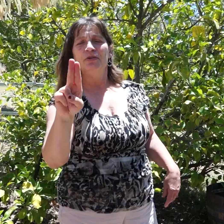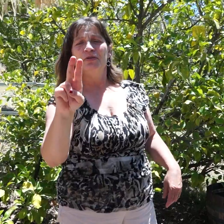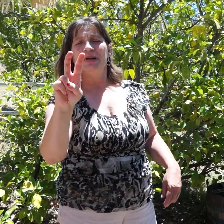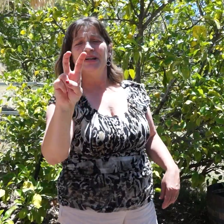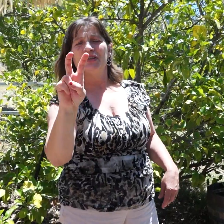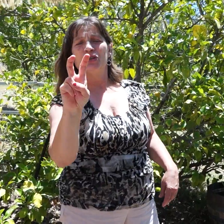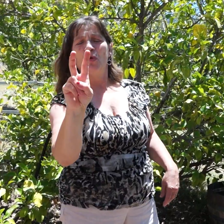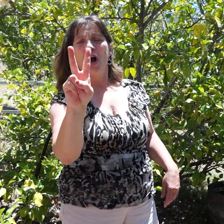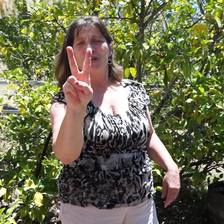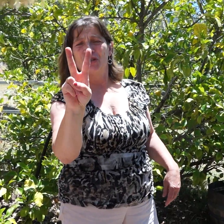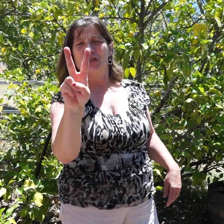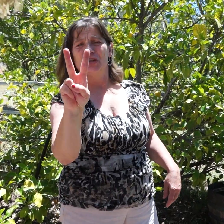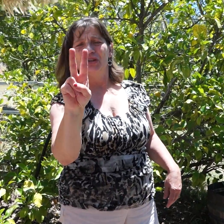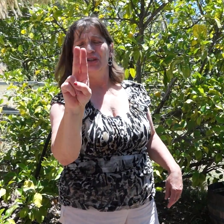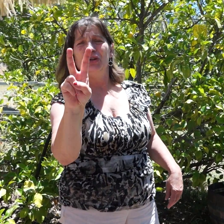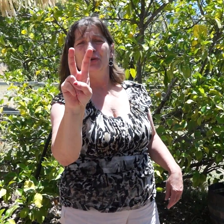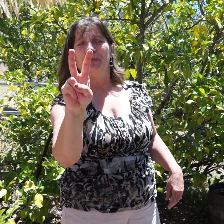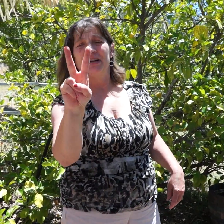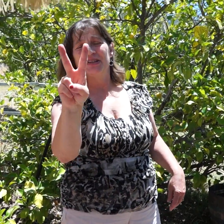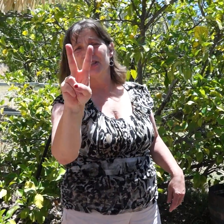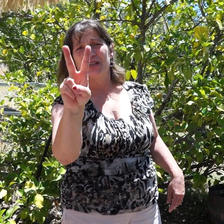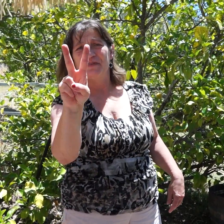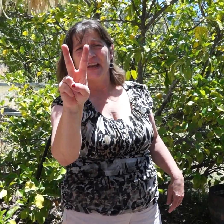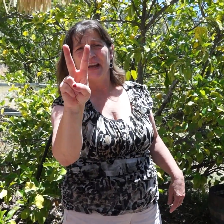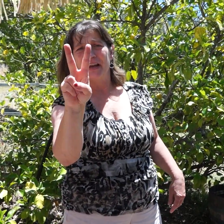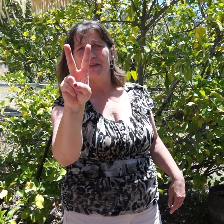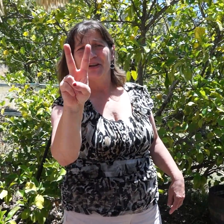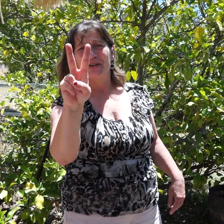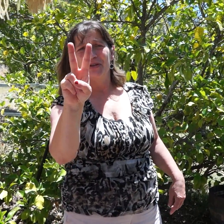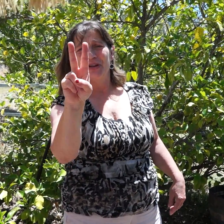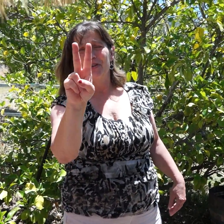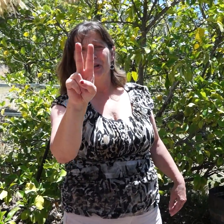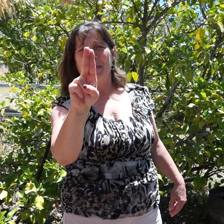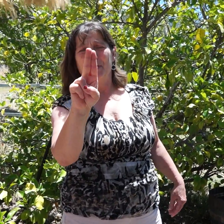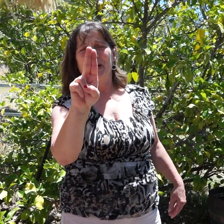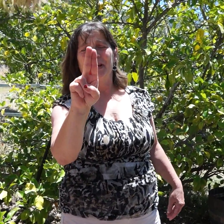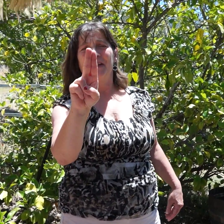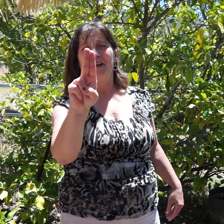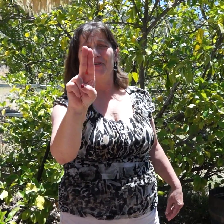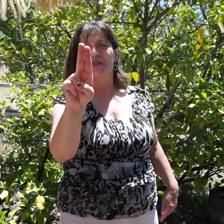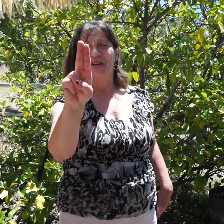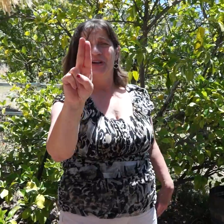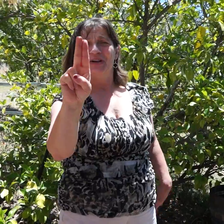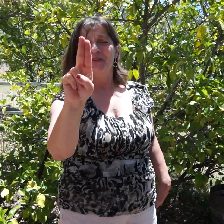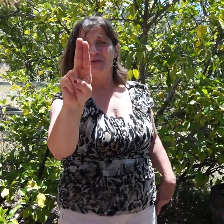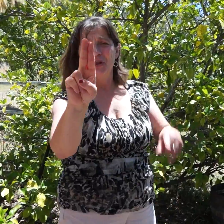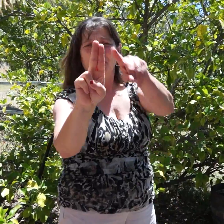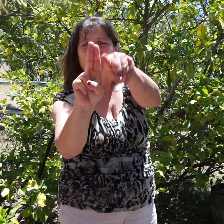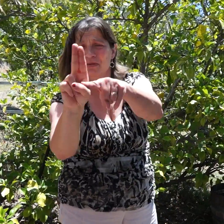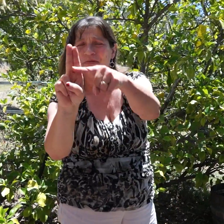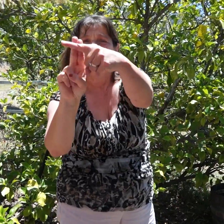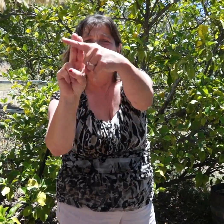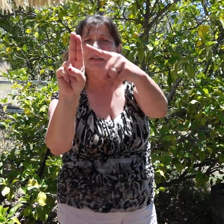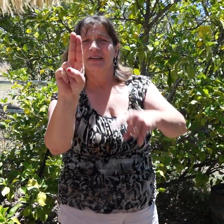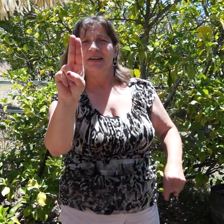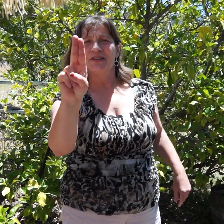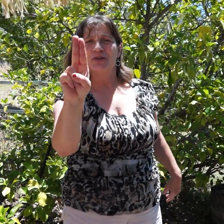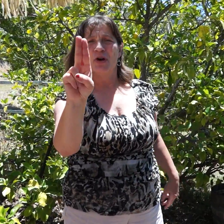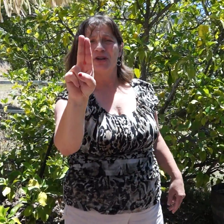U is a squashed U, because this is V, so they couldn't come up with anything else. So U is a squashed